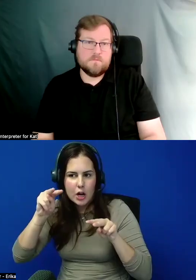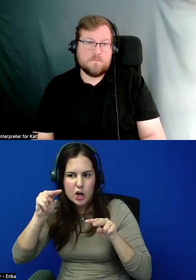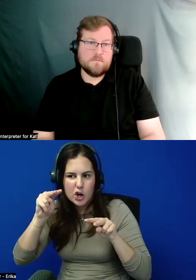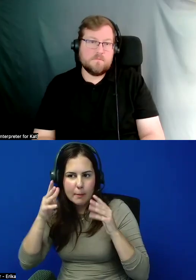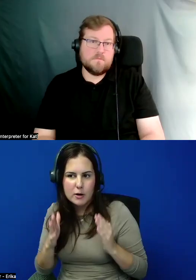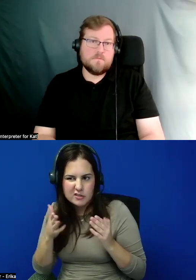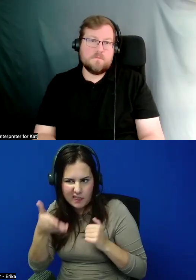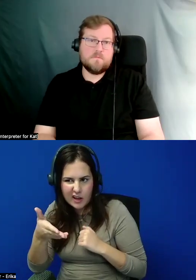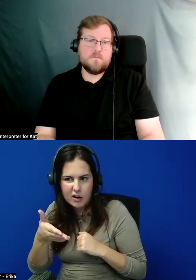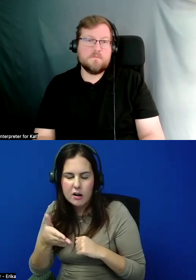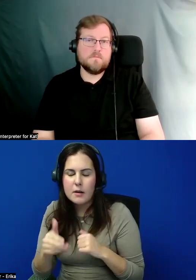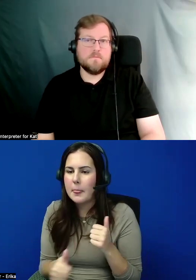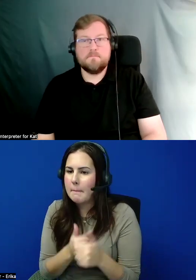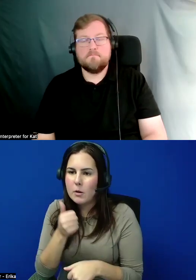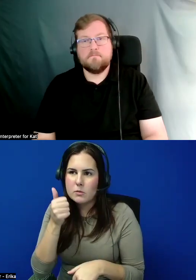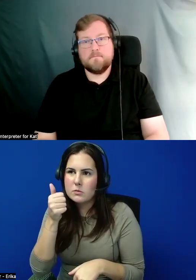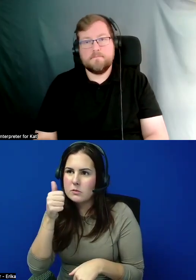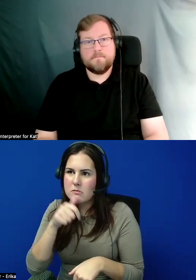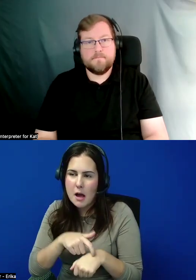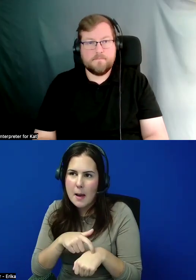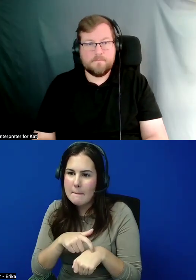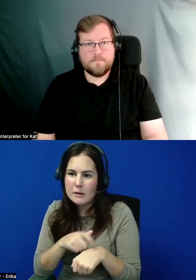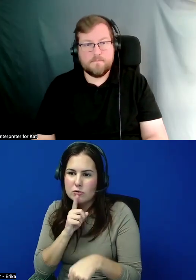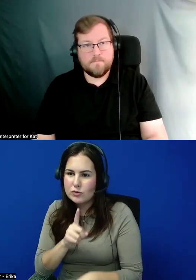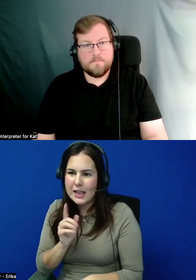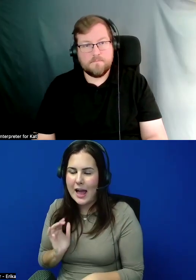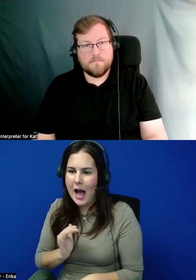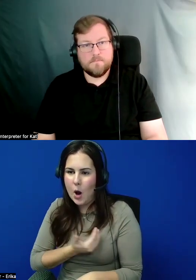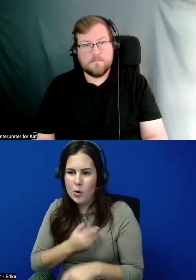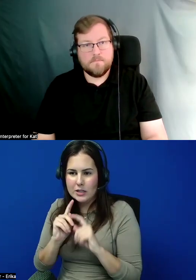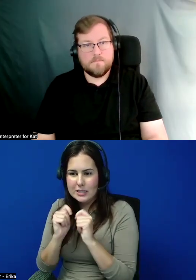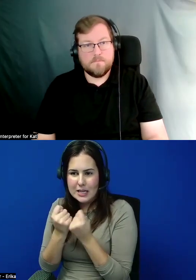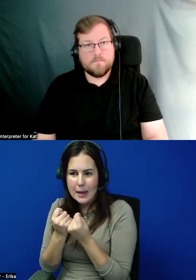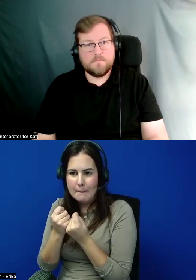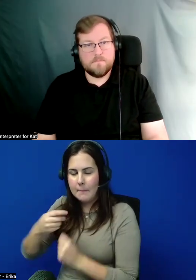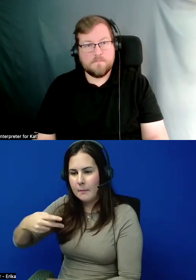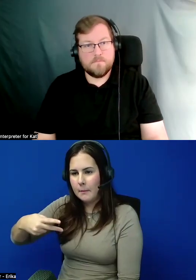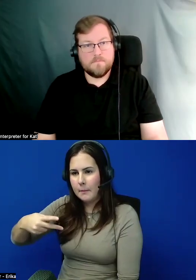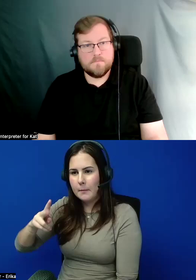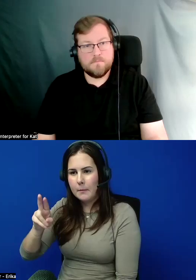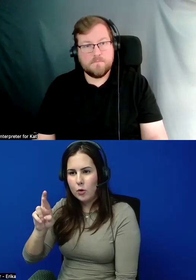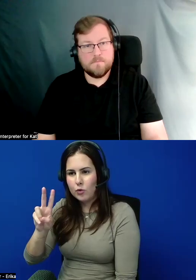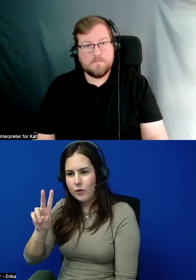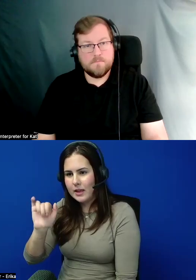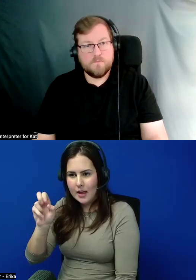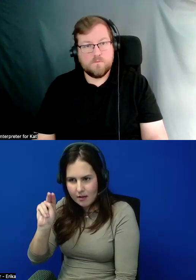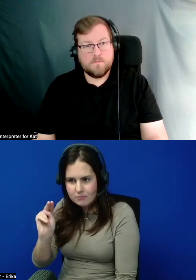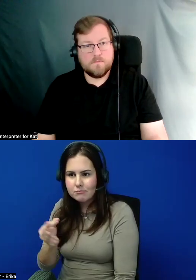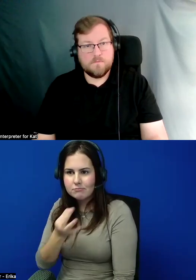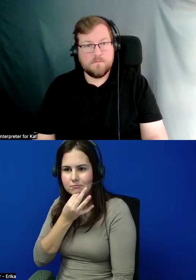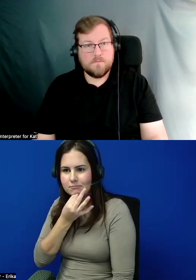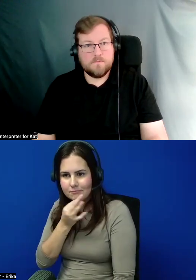But for the most part, it was our Peruvian production group and their expertise that got us through